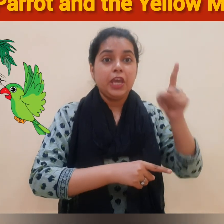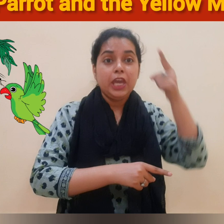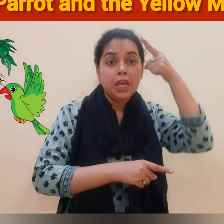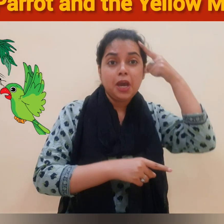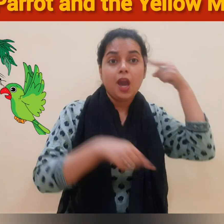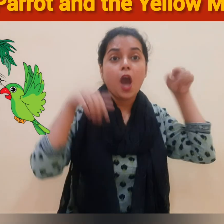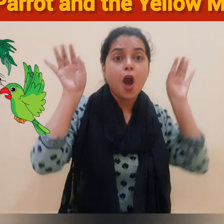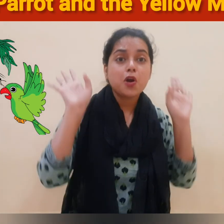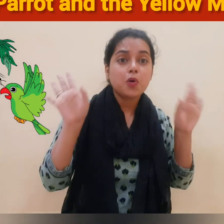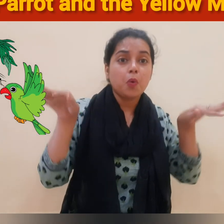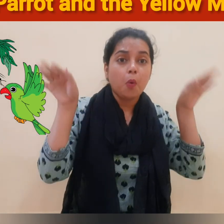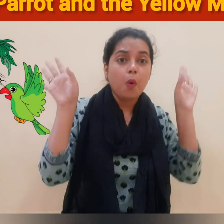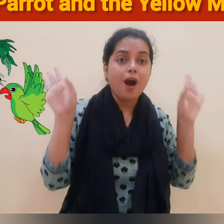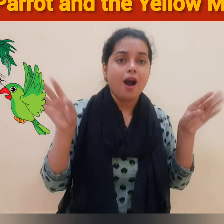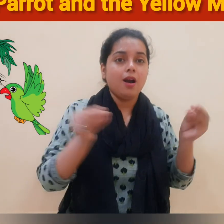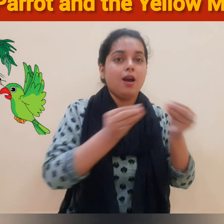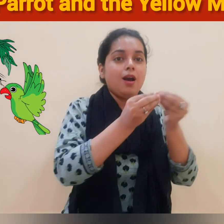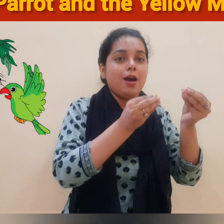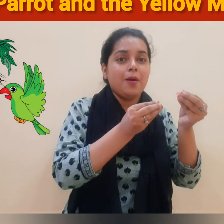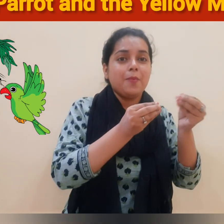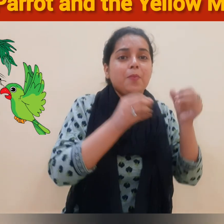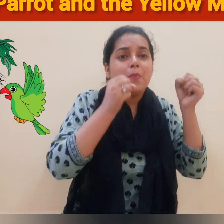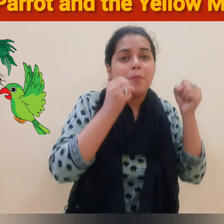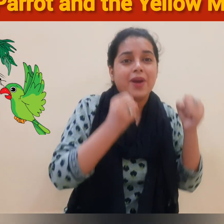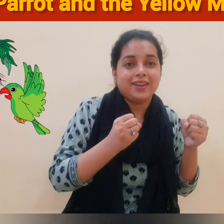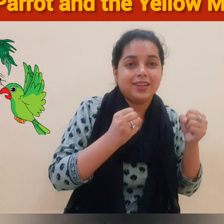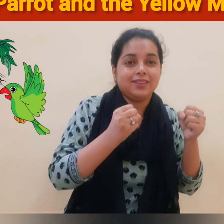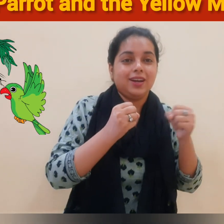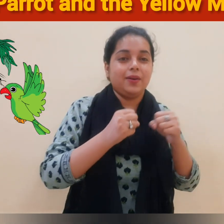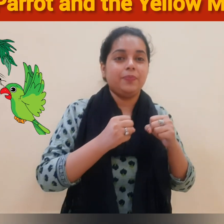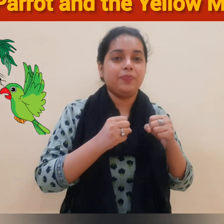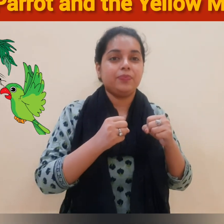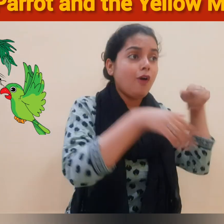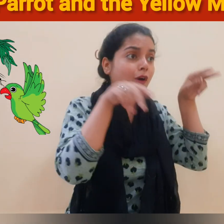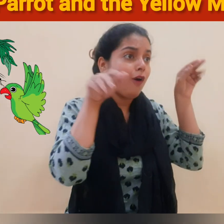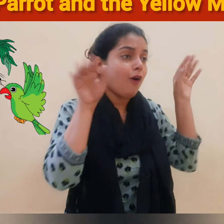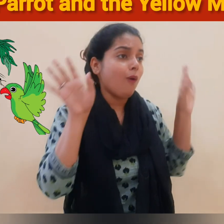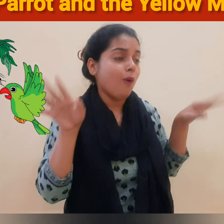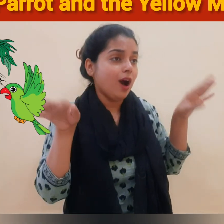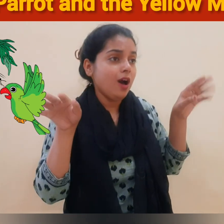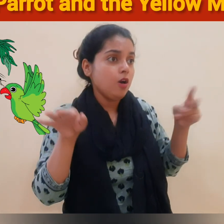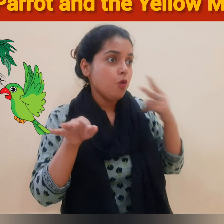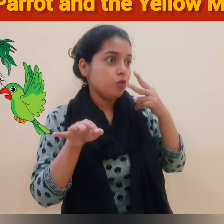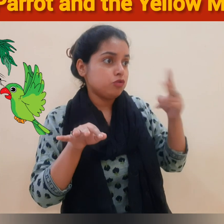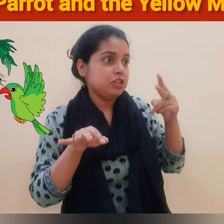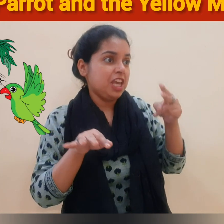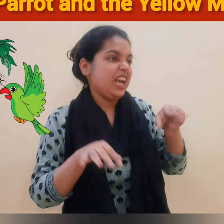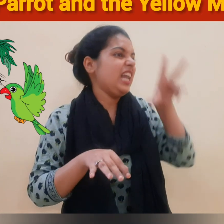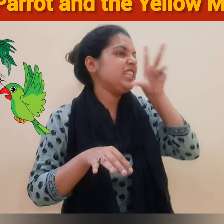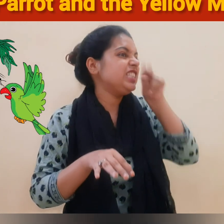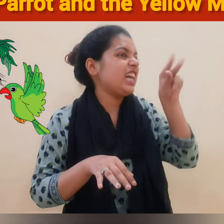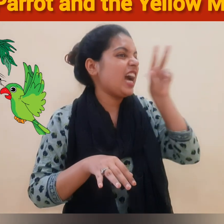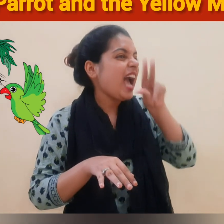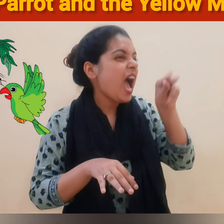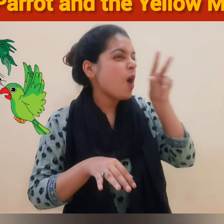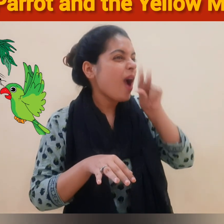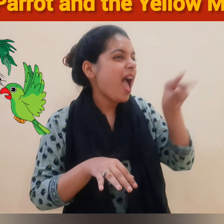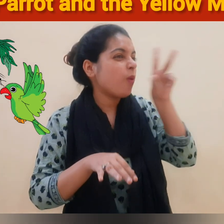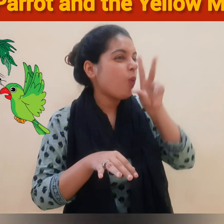crow on that tree. He saw a parrot and cow,